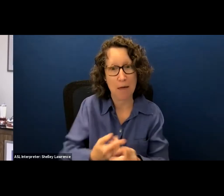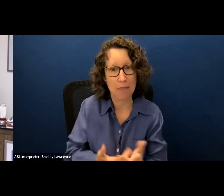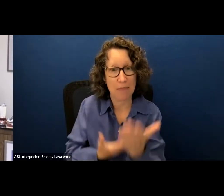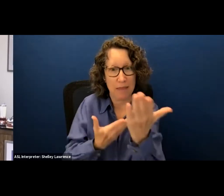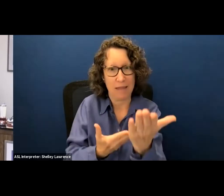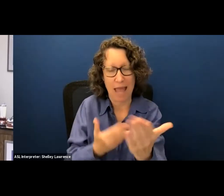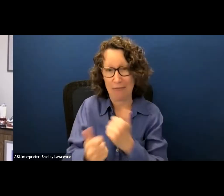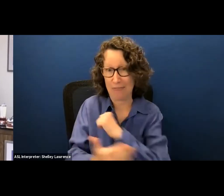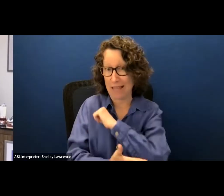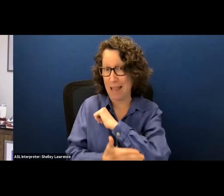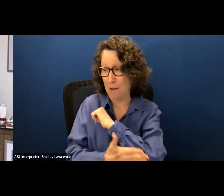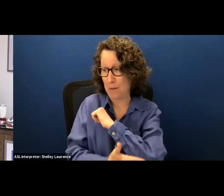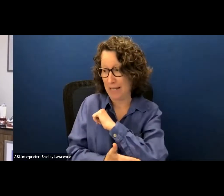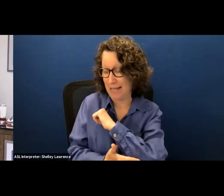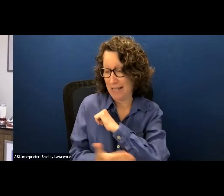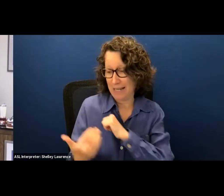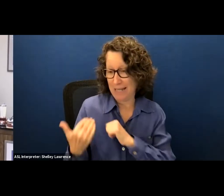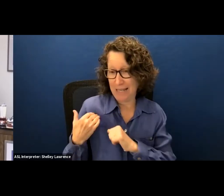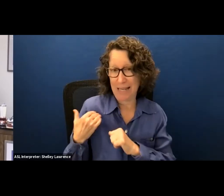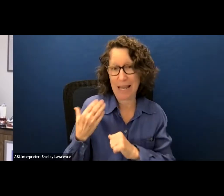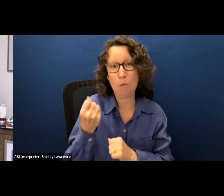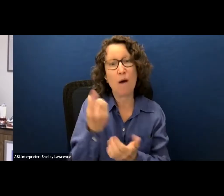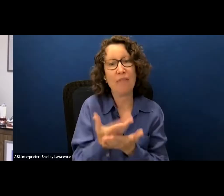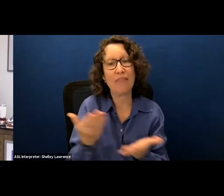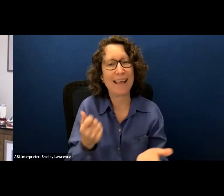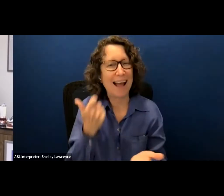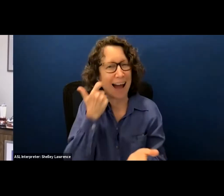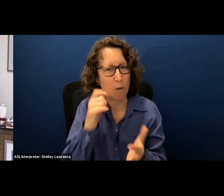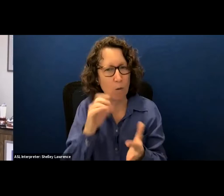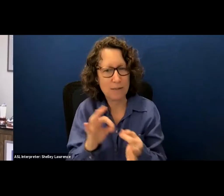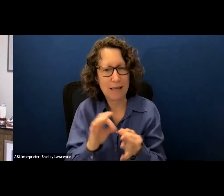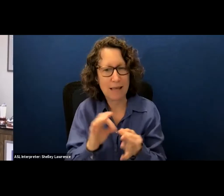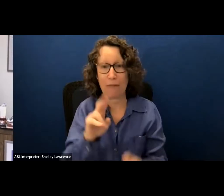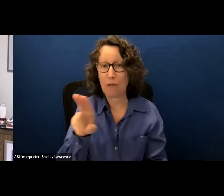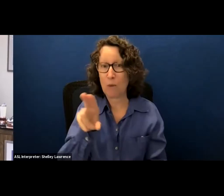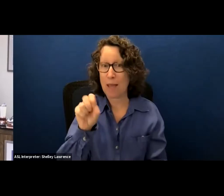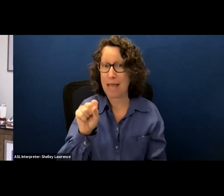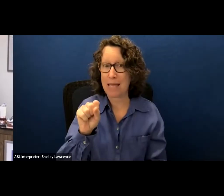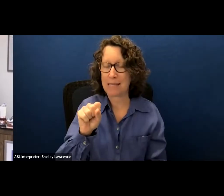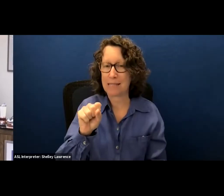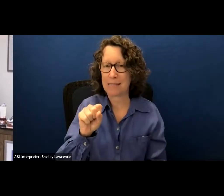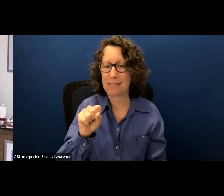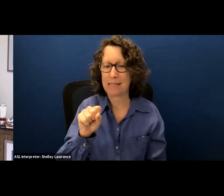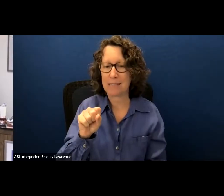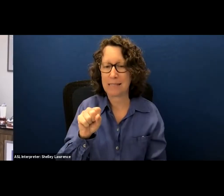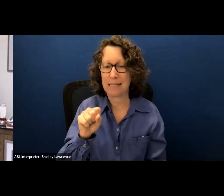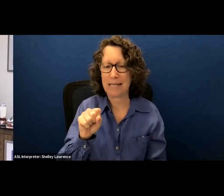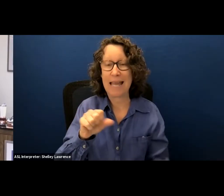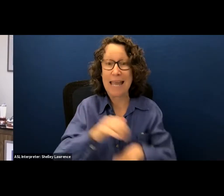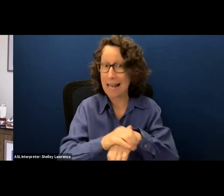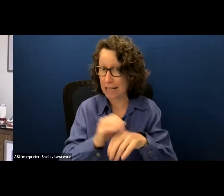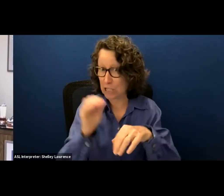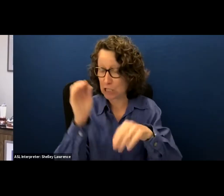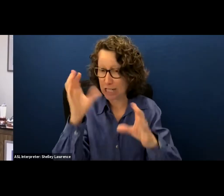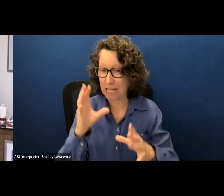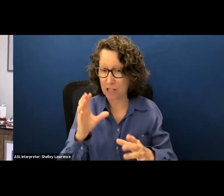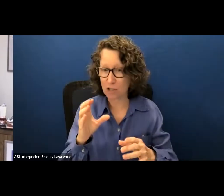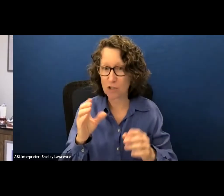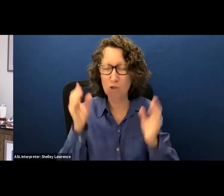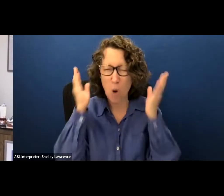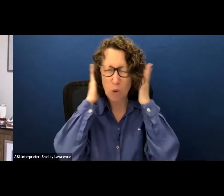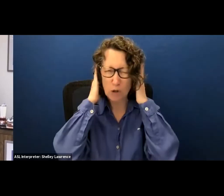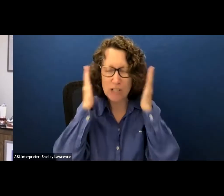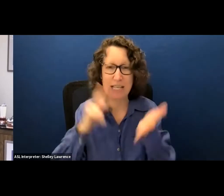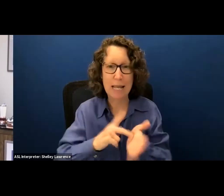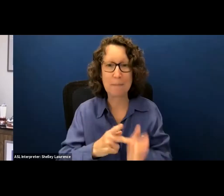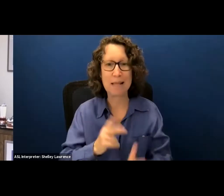at the county. And one of the things I was just saying that the U.S. means, grammatically, you English teachers hold your ears. It